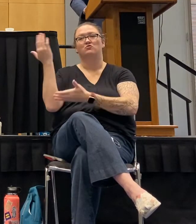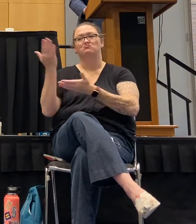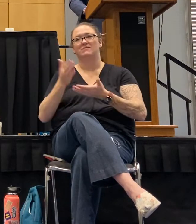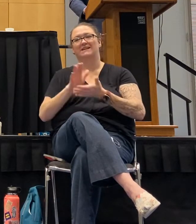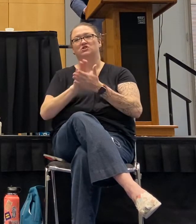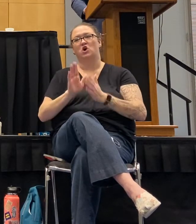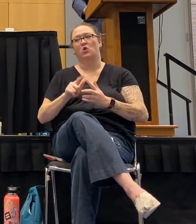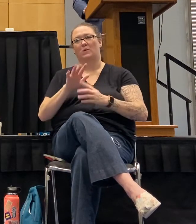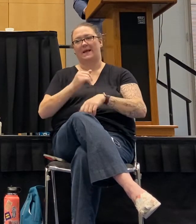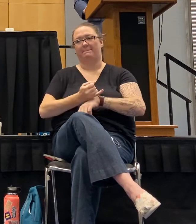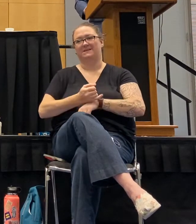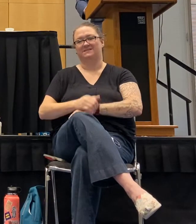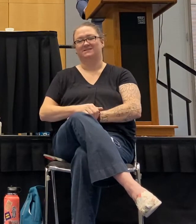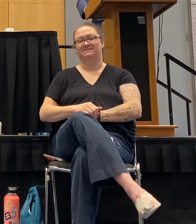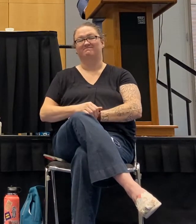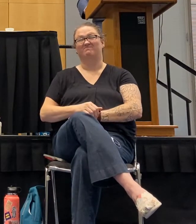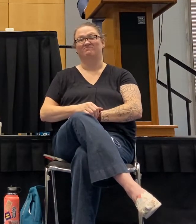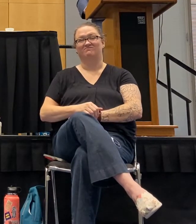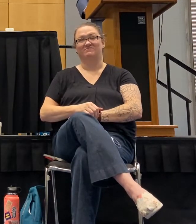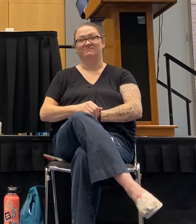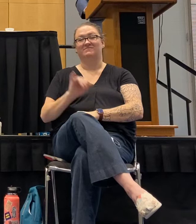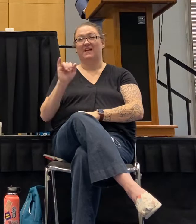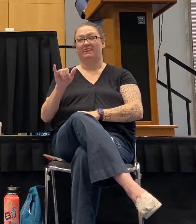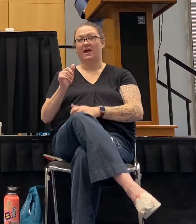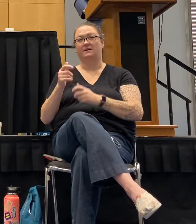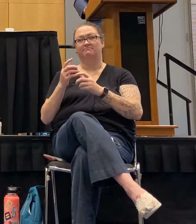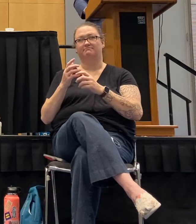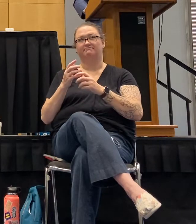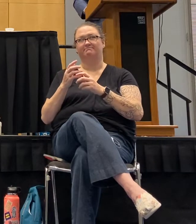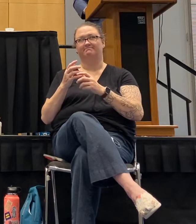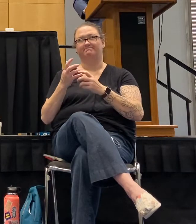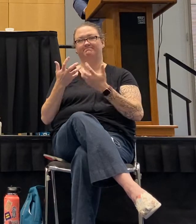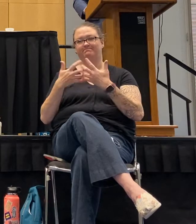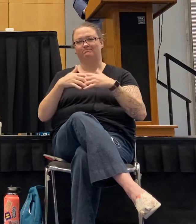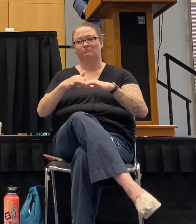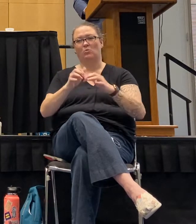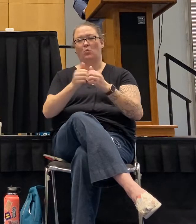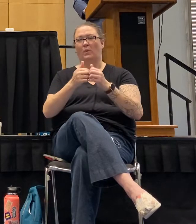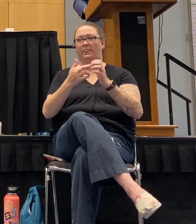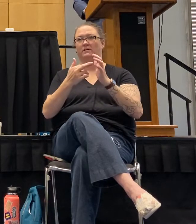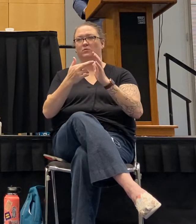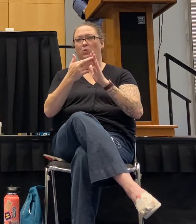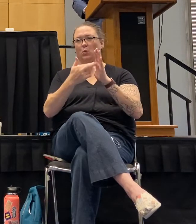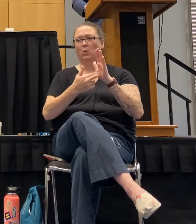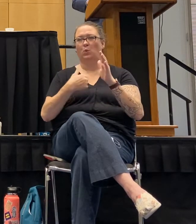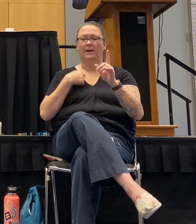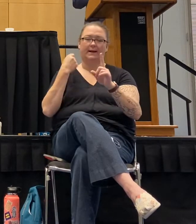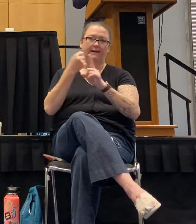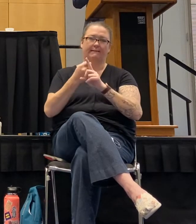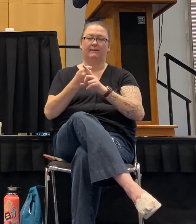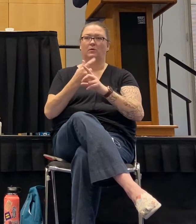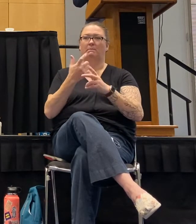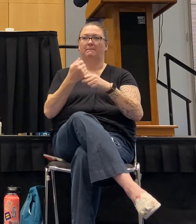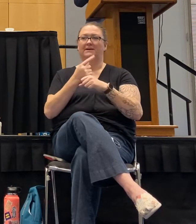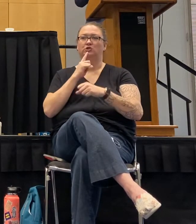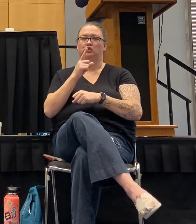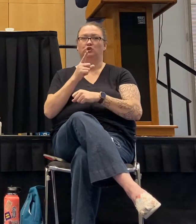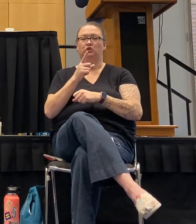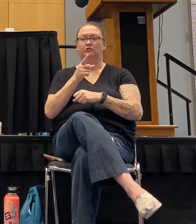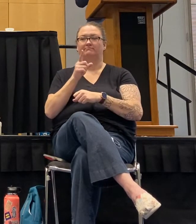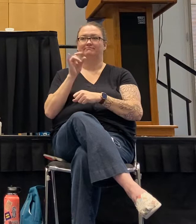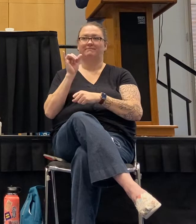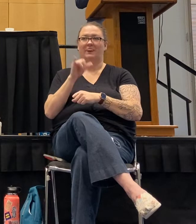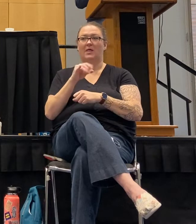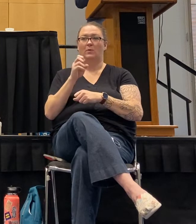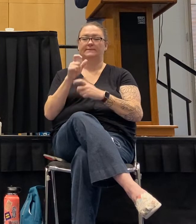to campus. Again, kind of that alignment with the regulations, we hit that really hard to make sure that